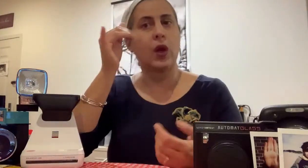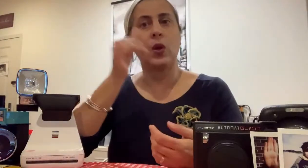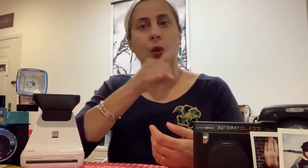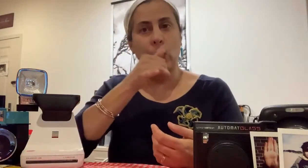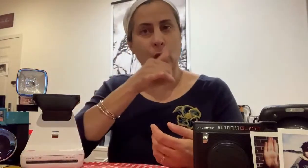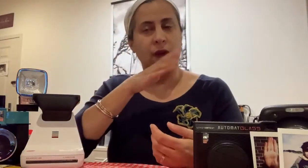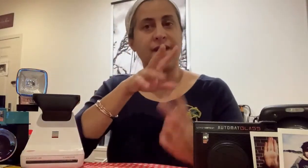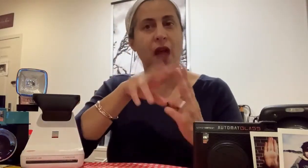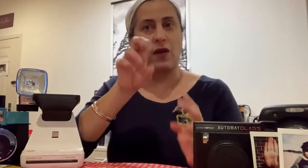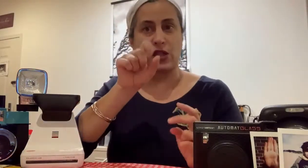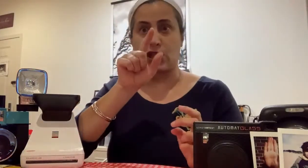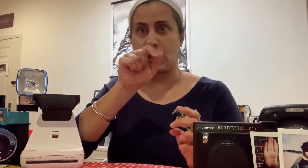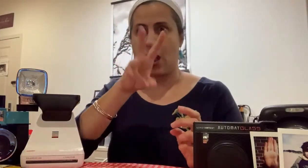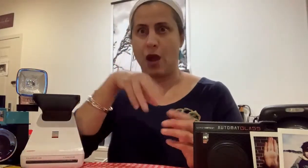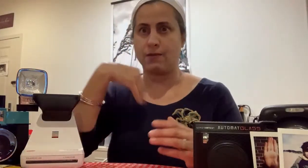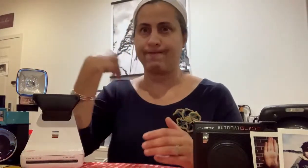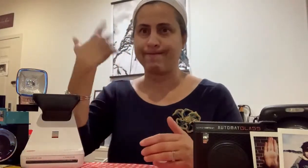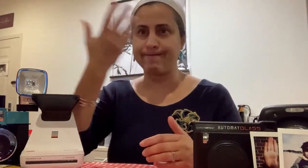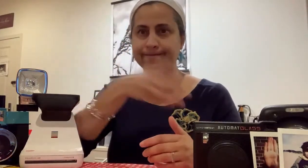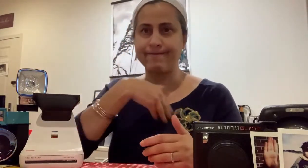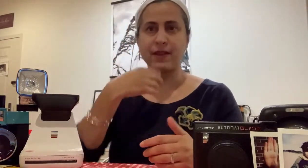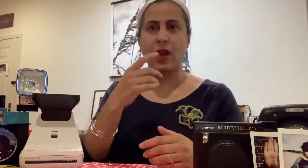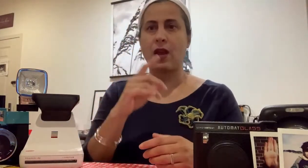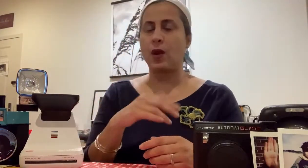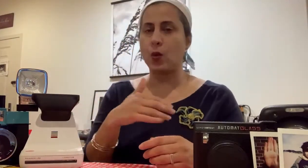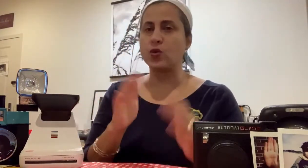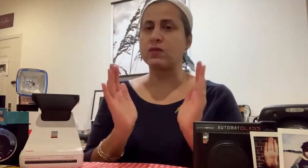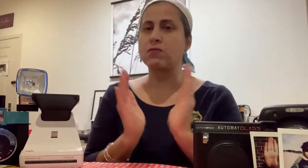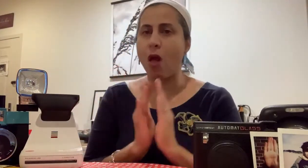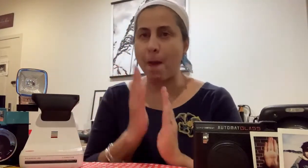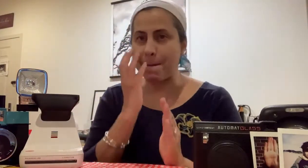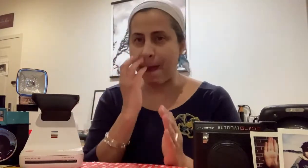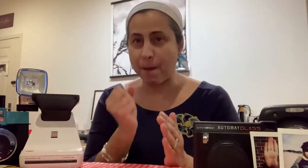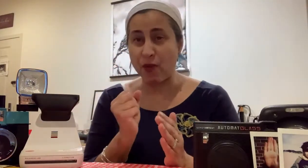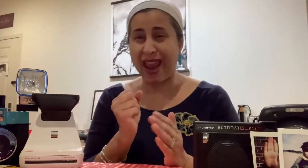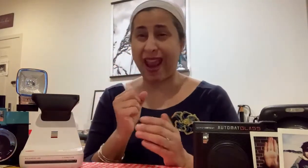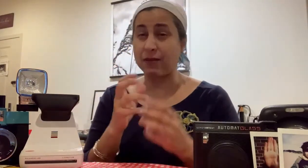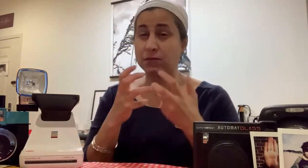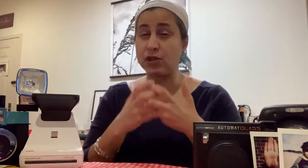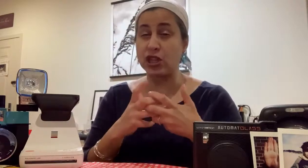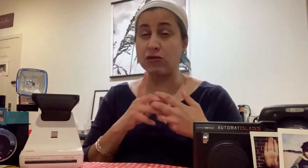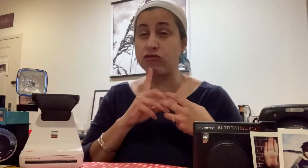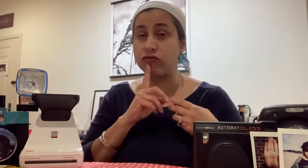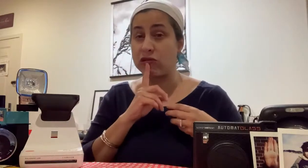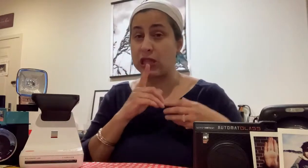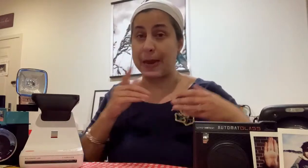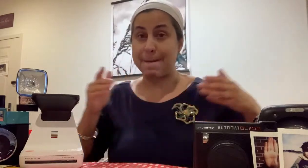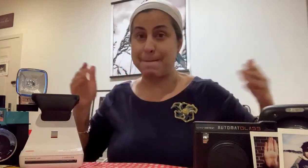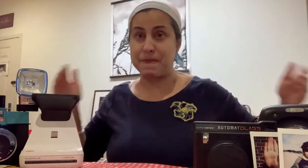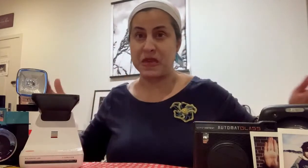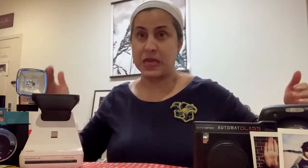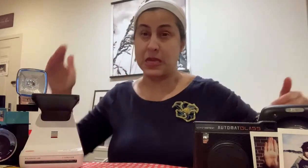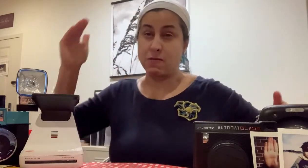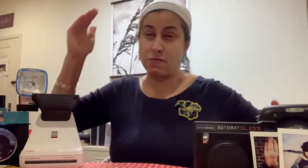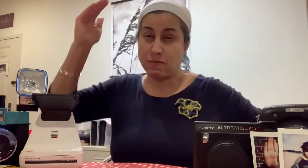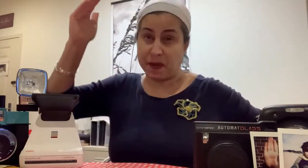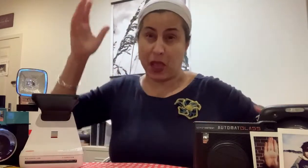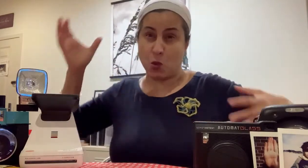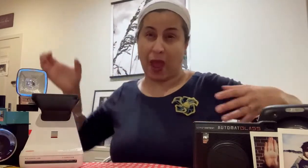was slow. It took a long time to process. It had limited memory,